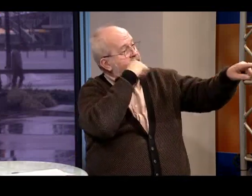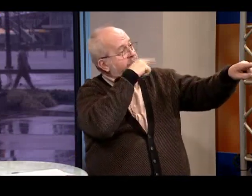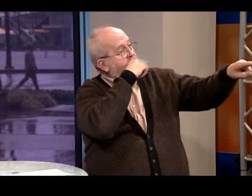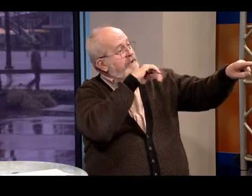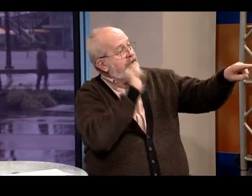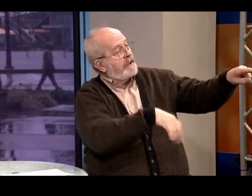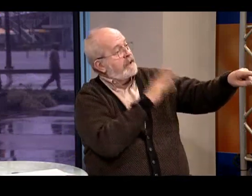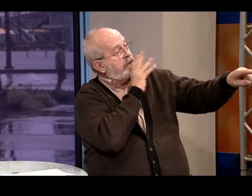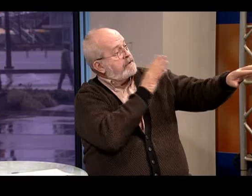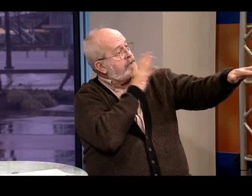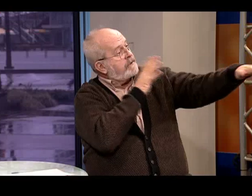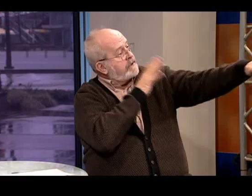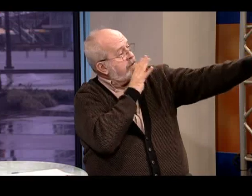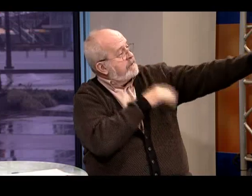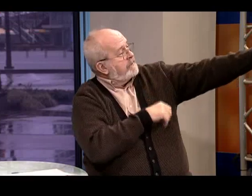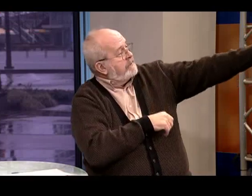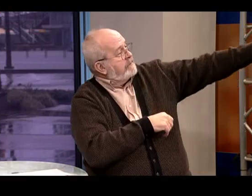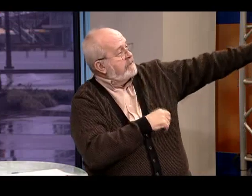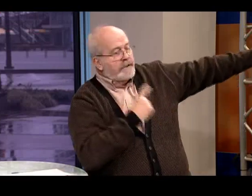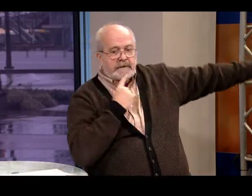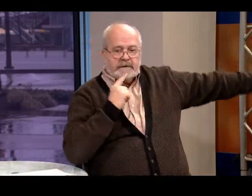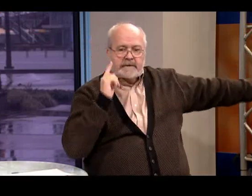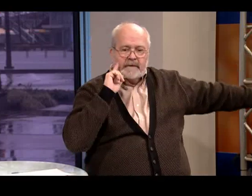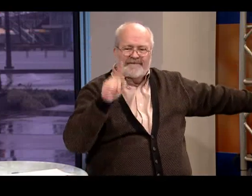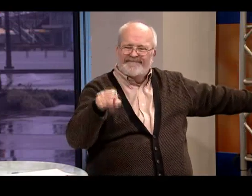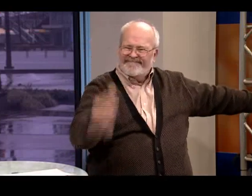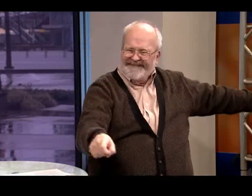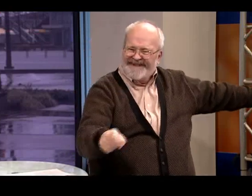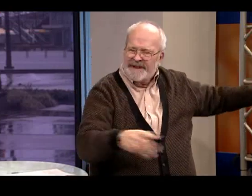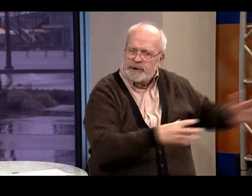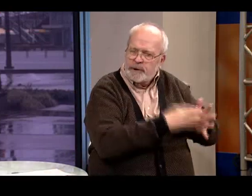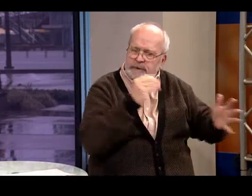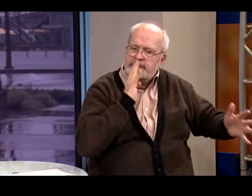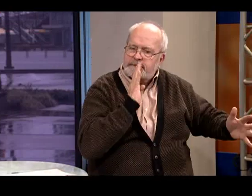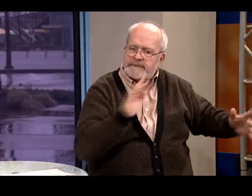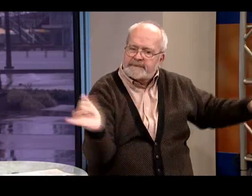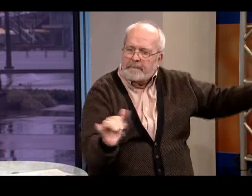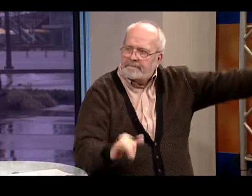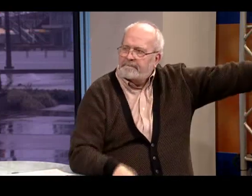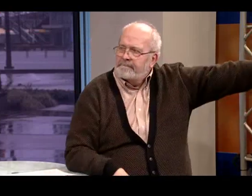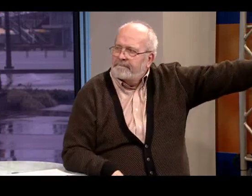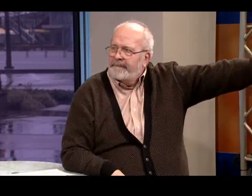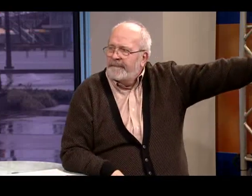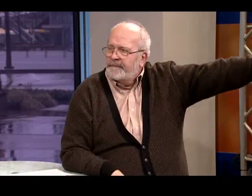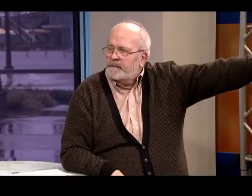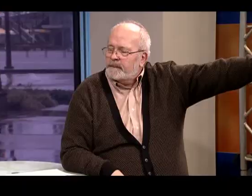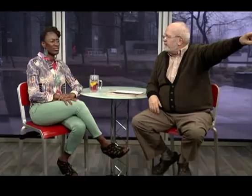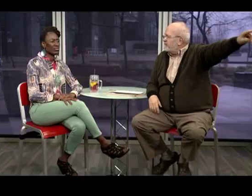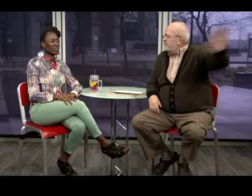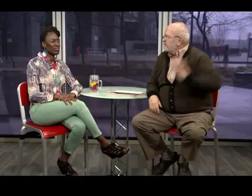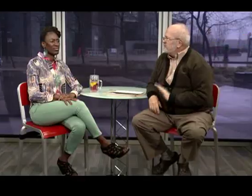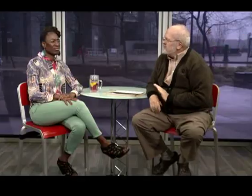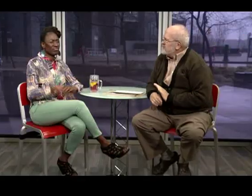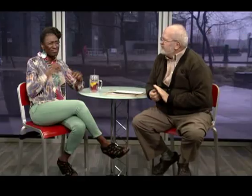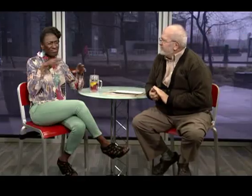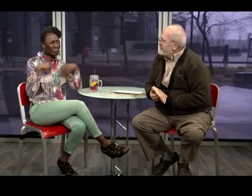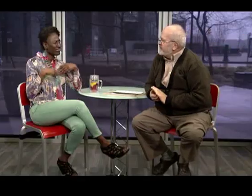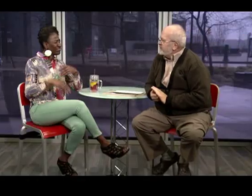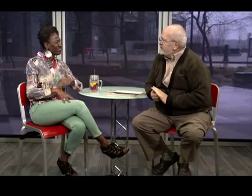meant, as the majority of people were speaking, that deaf people should then speak like them.